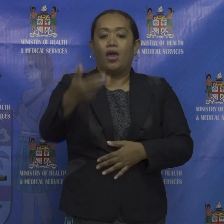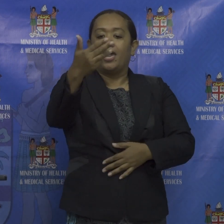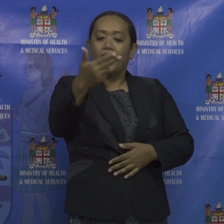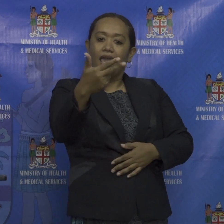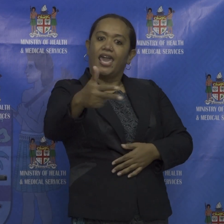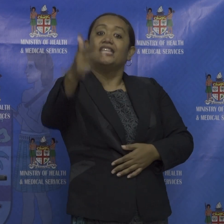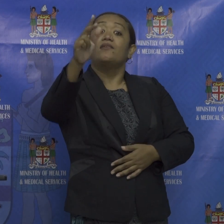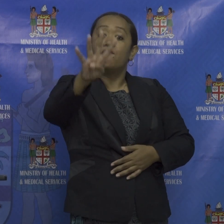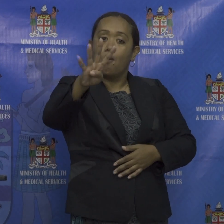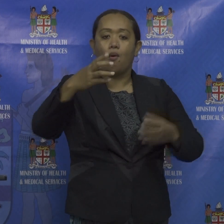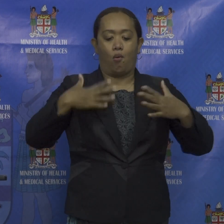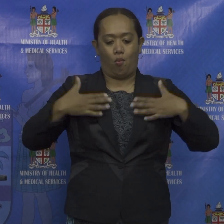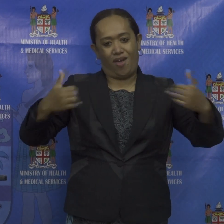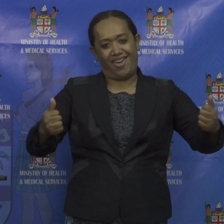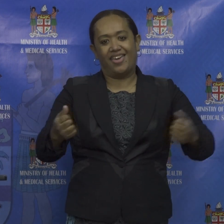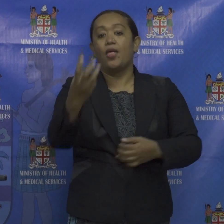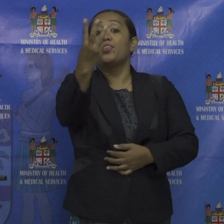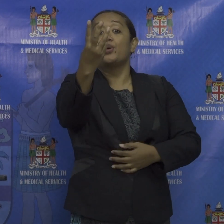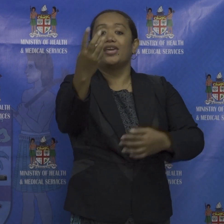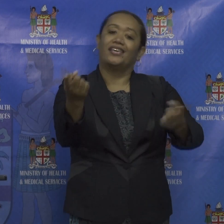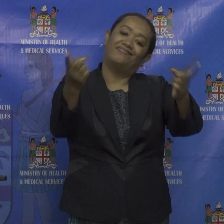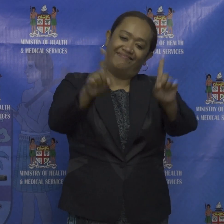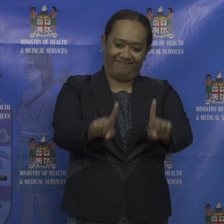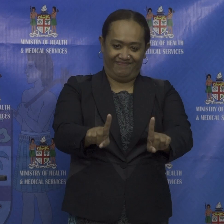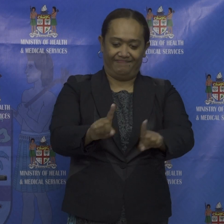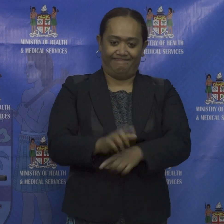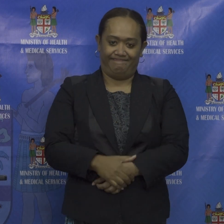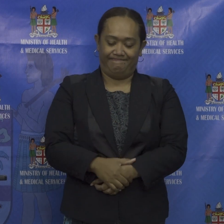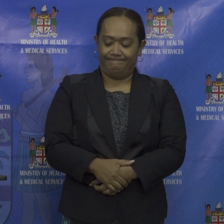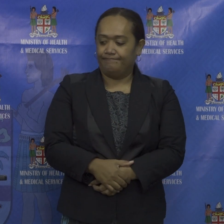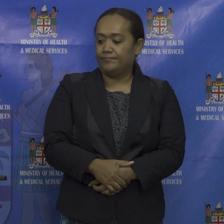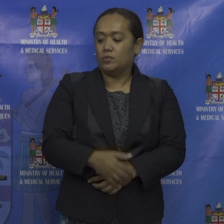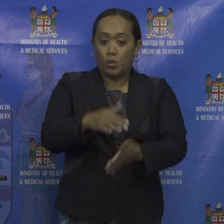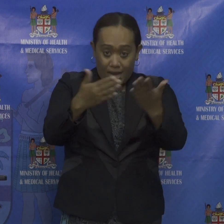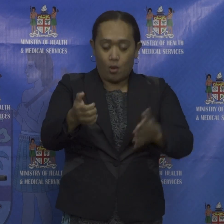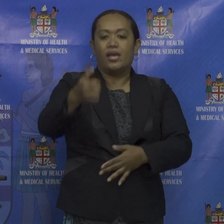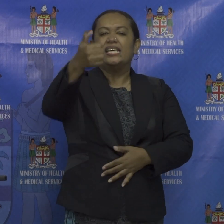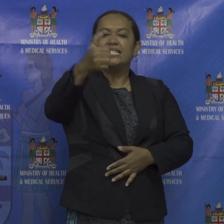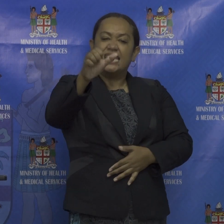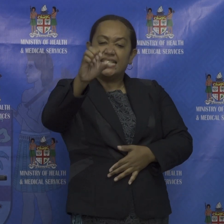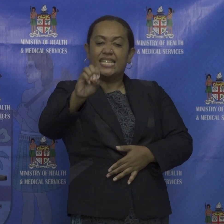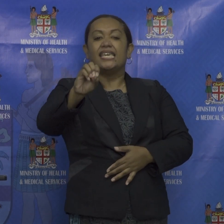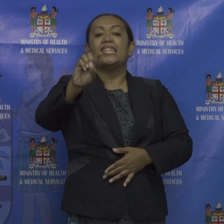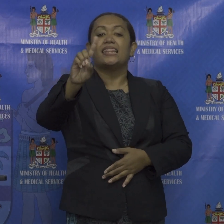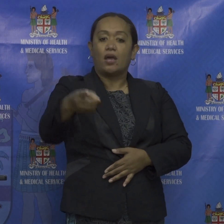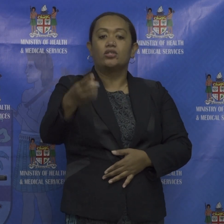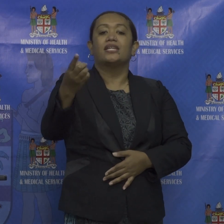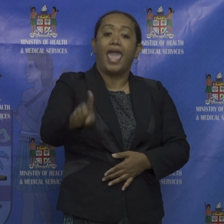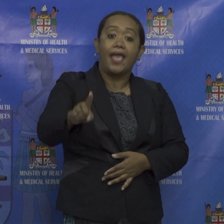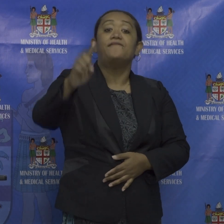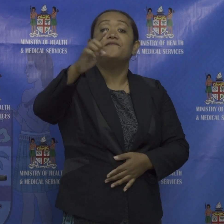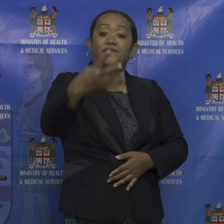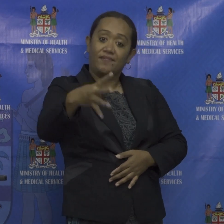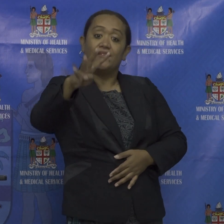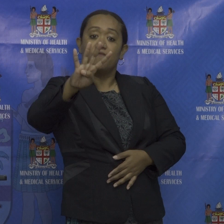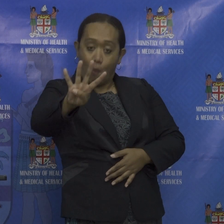3 deaths. A total of 60,054 COVID-19 lab tests have been conducted since we started